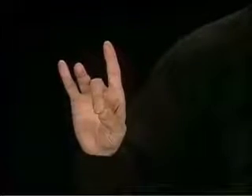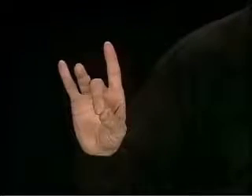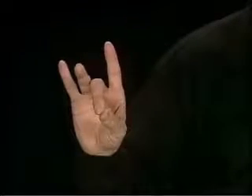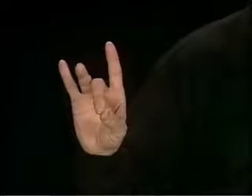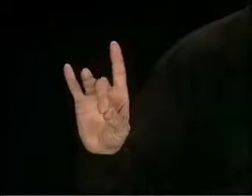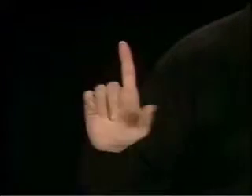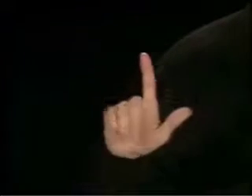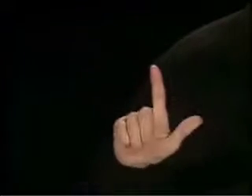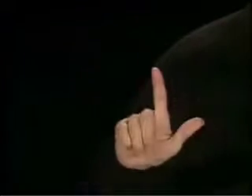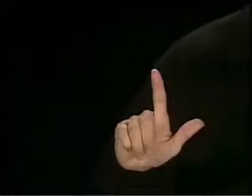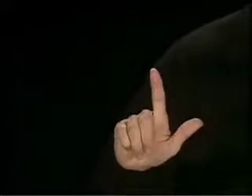28,